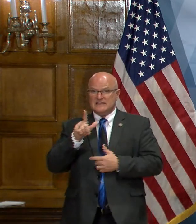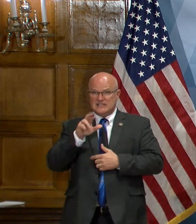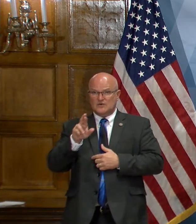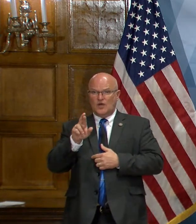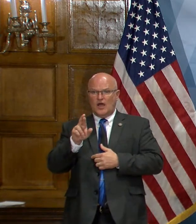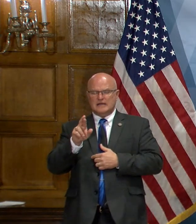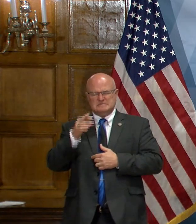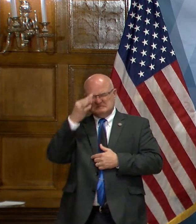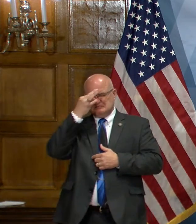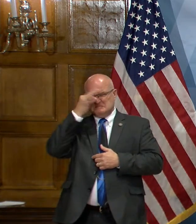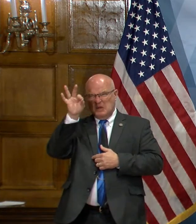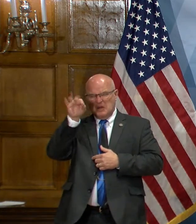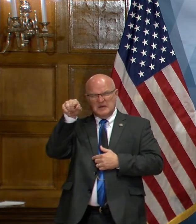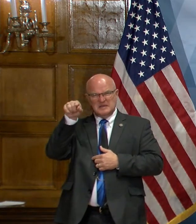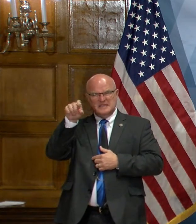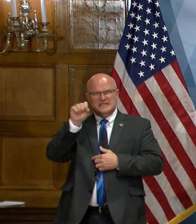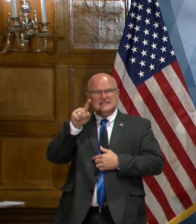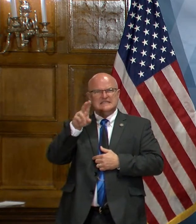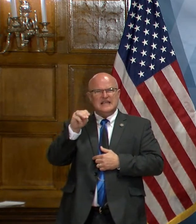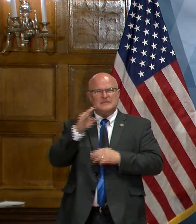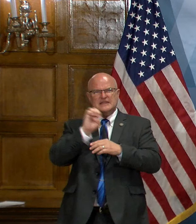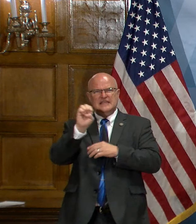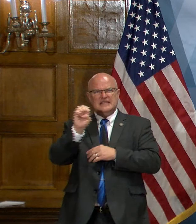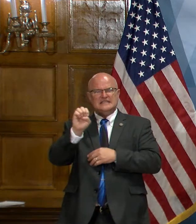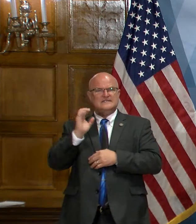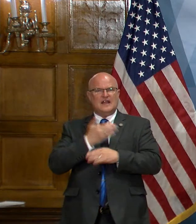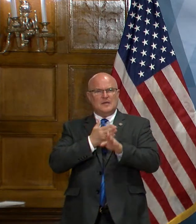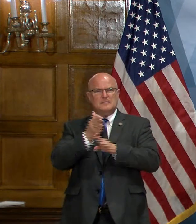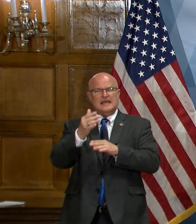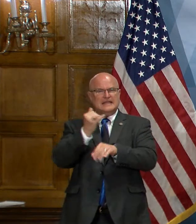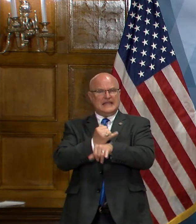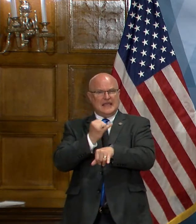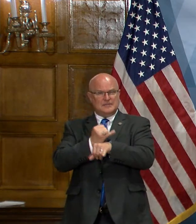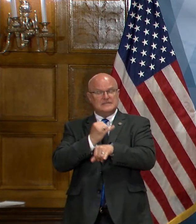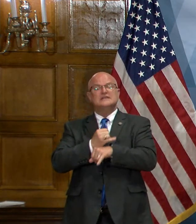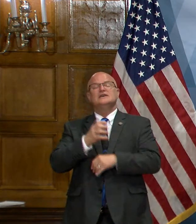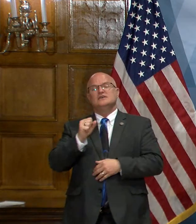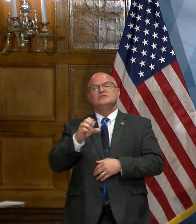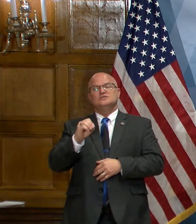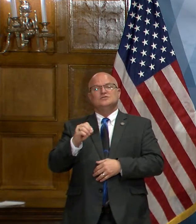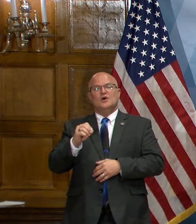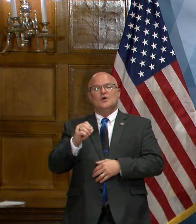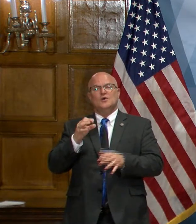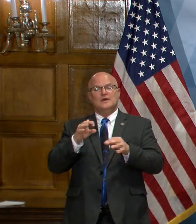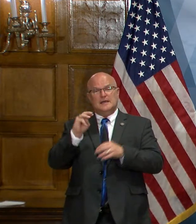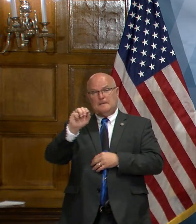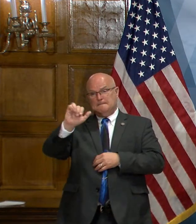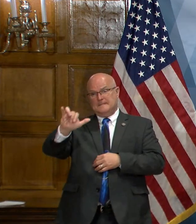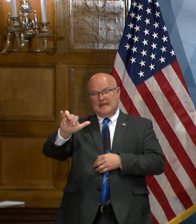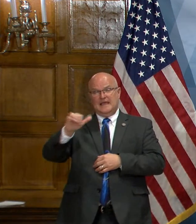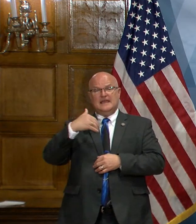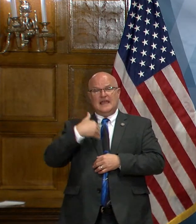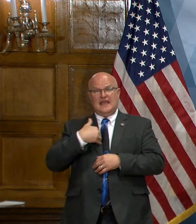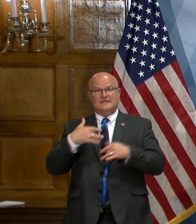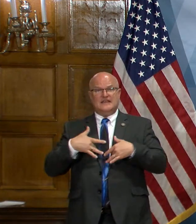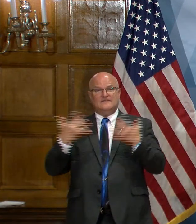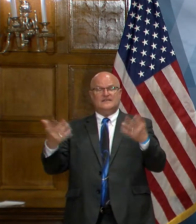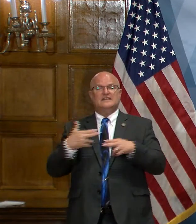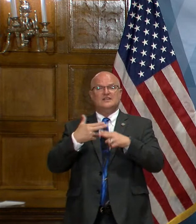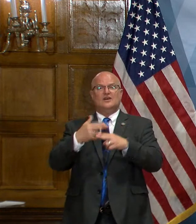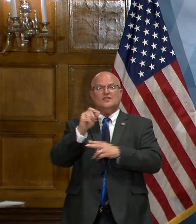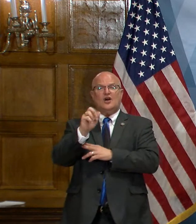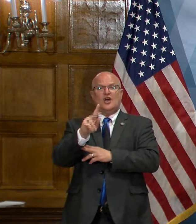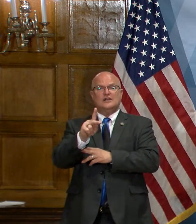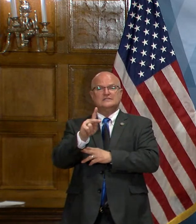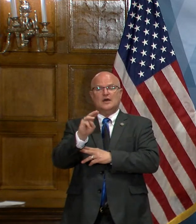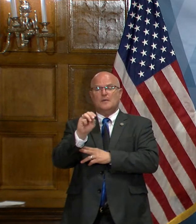neighbor. Their stadium is just to the east of our main campus, and so In May, they're having an event called